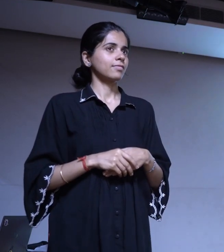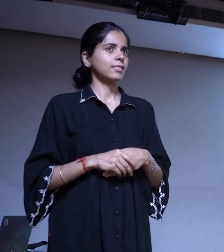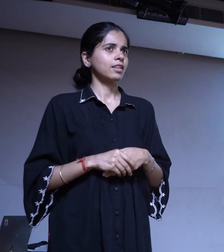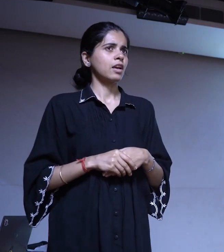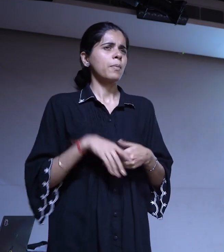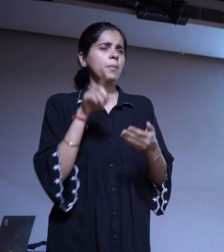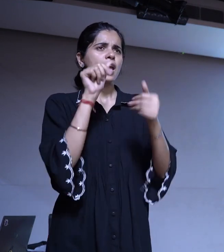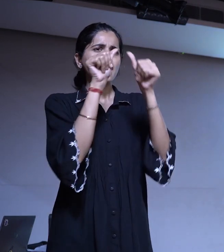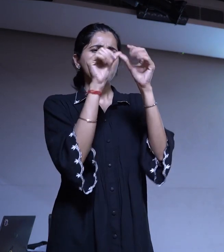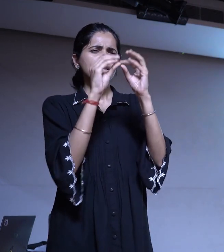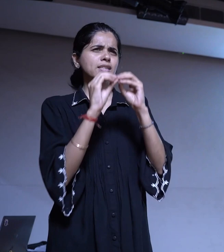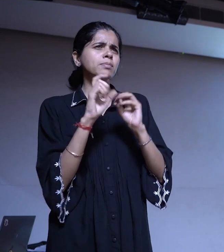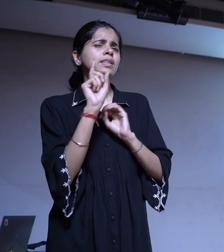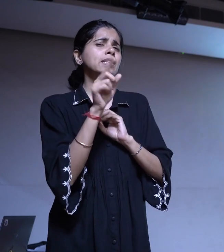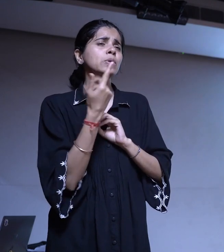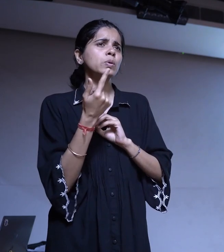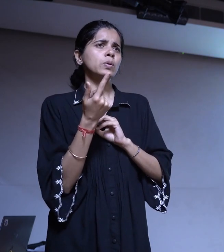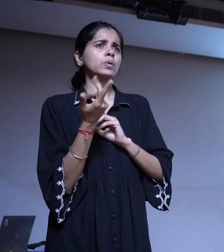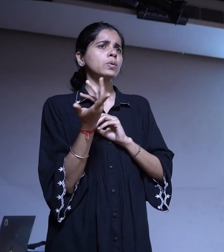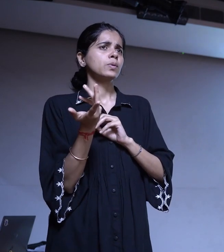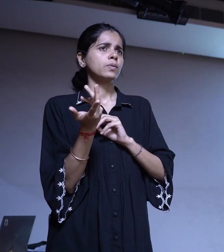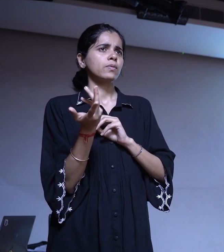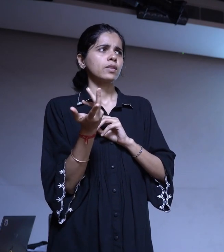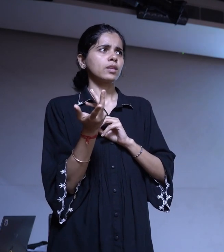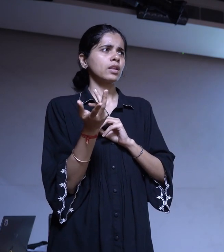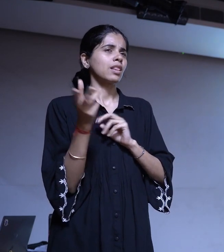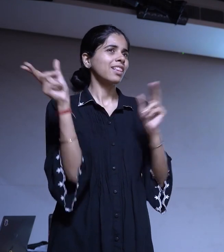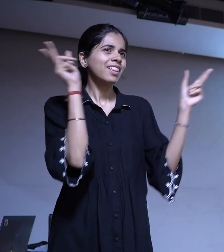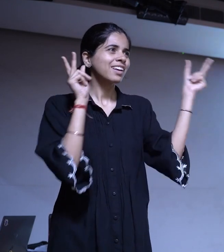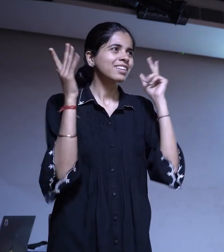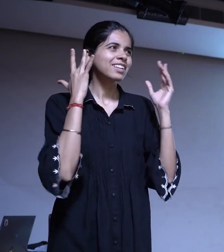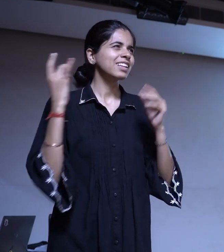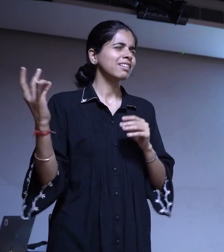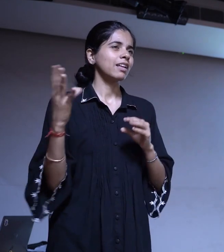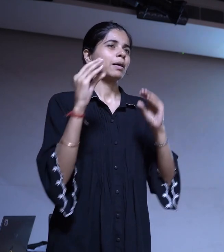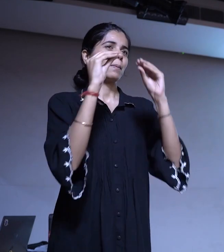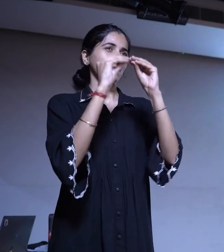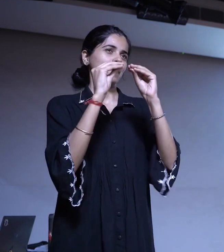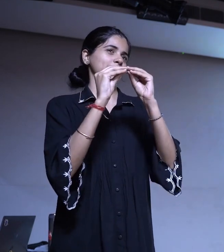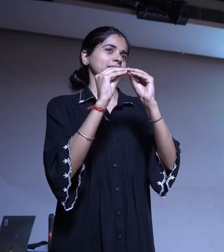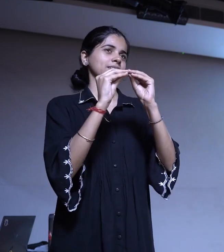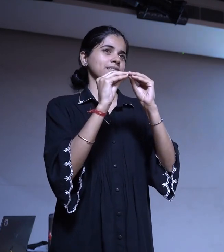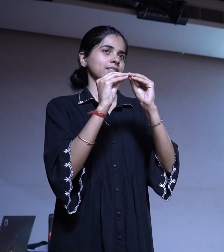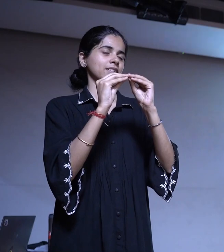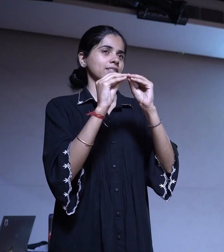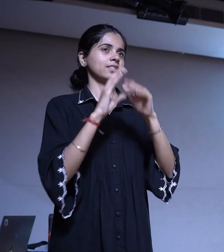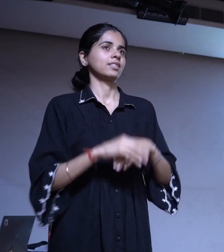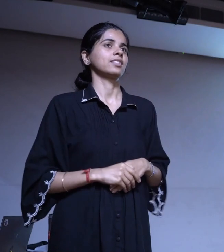which one should I click nobody paying attention ah